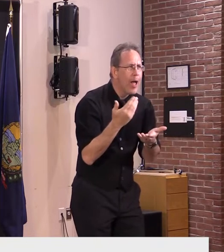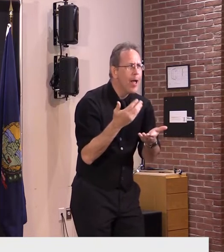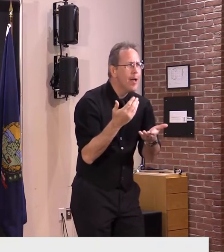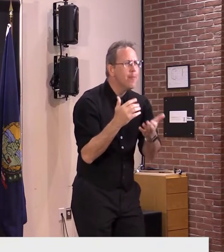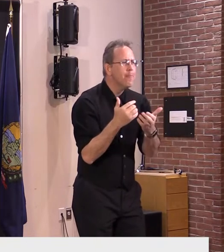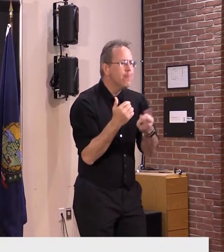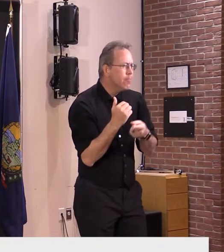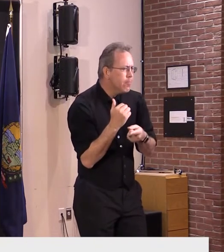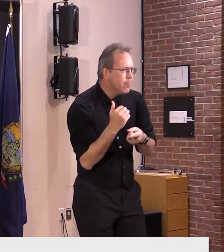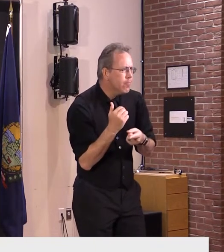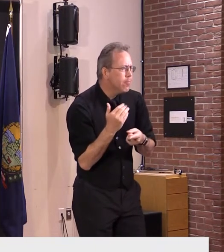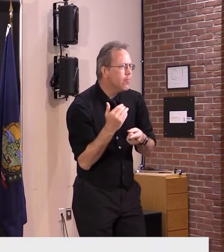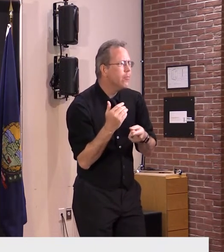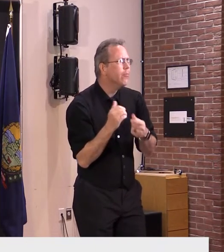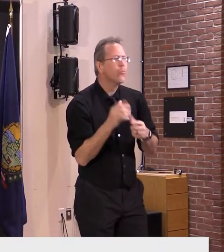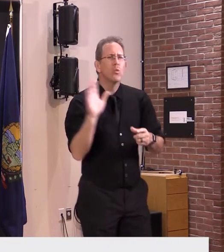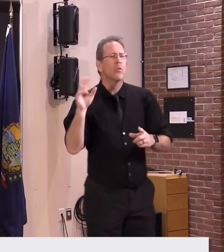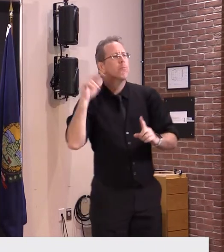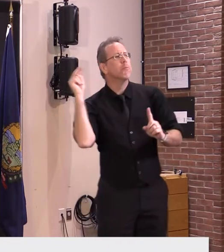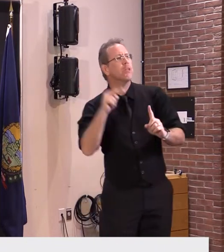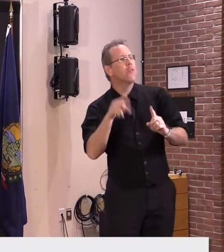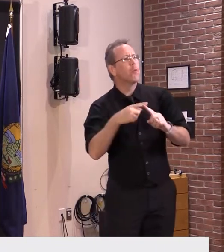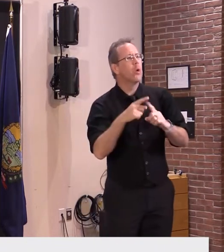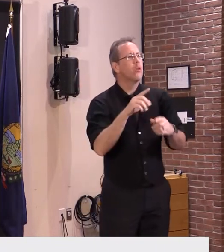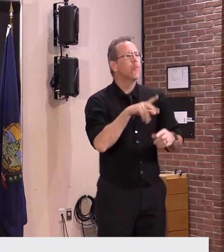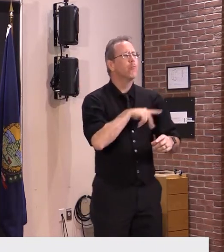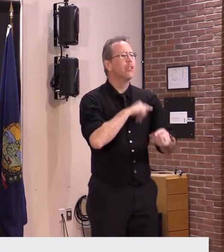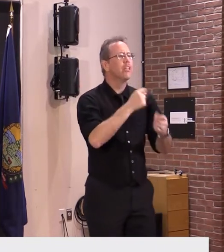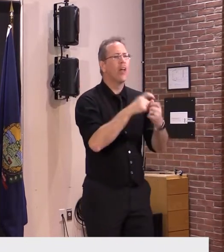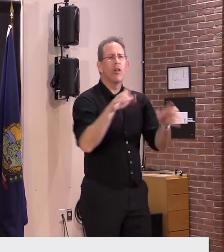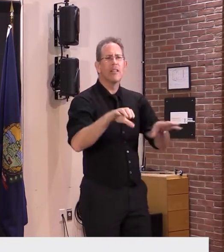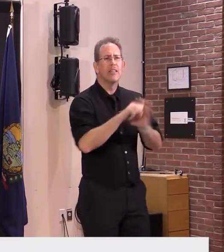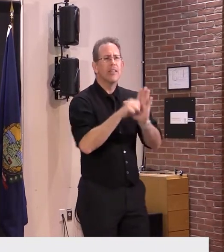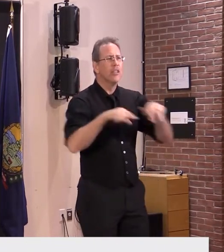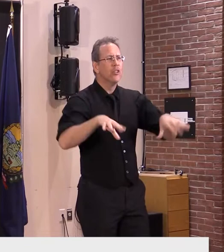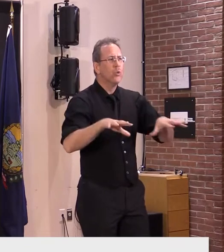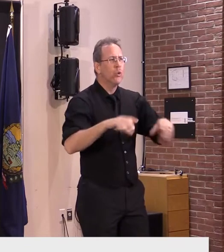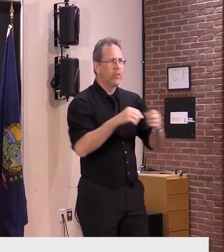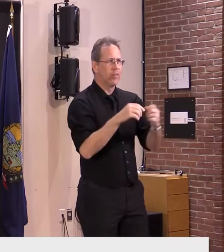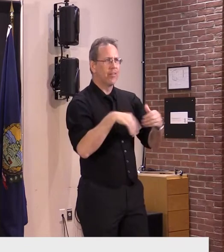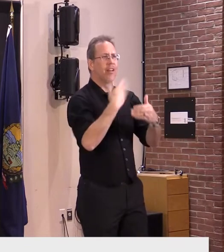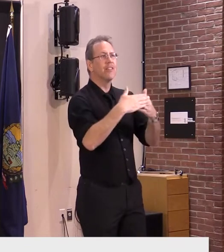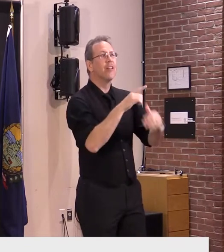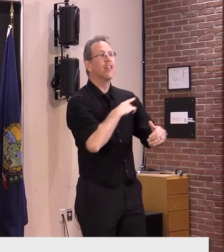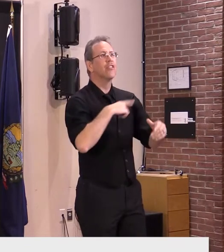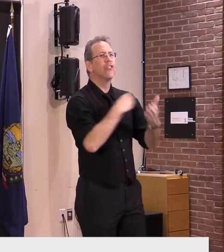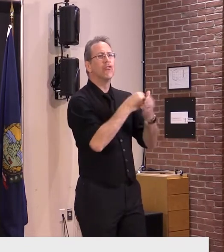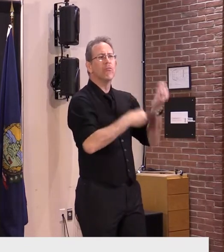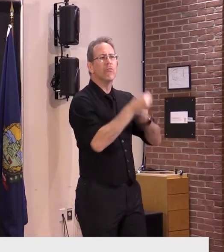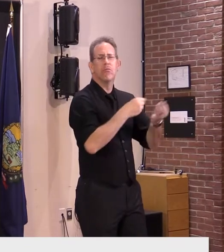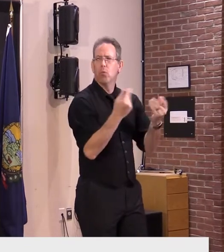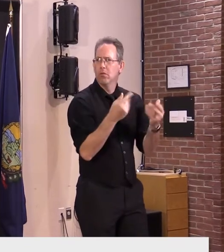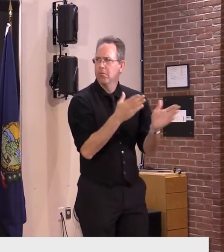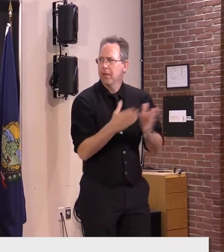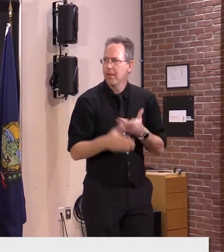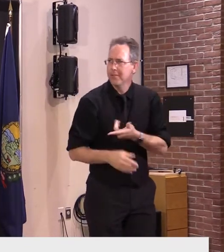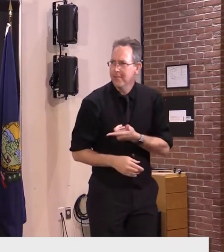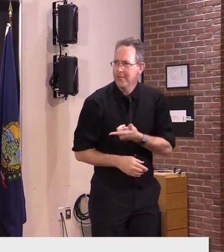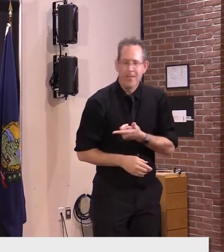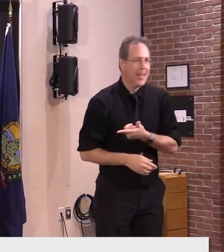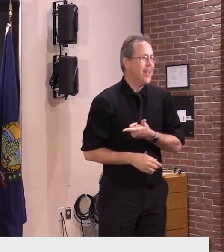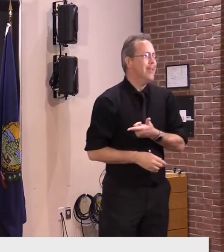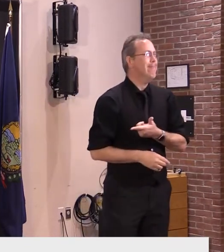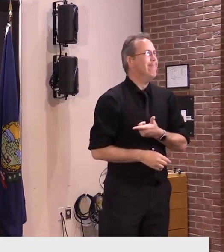how you look at the state finances going forward into next legislative season? Yeah, I think we'll have